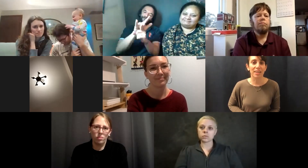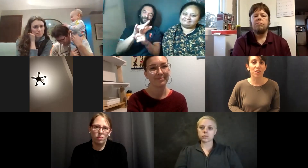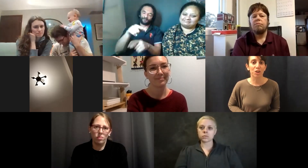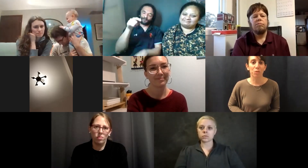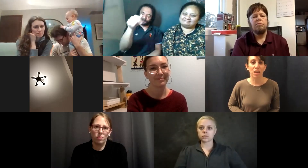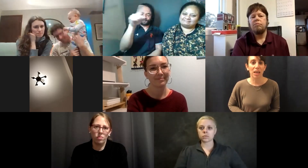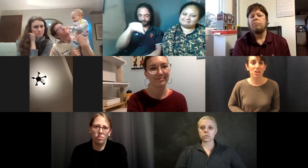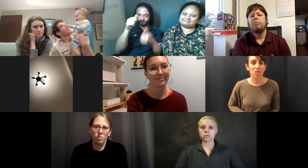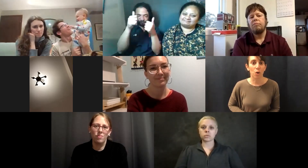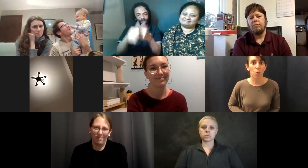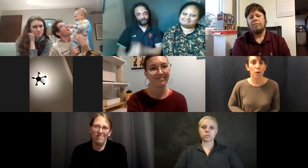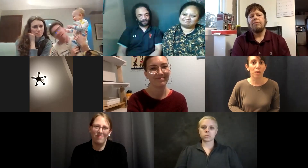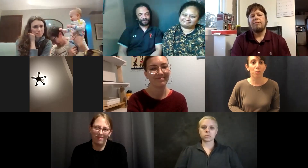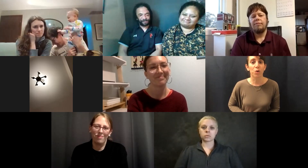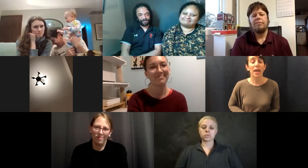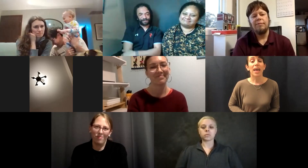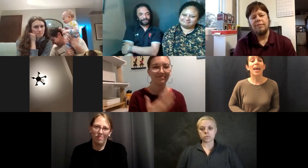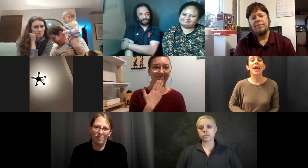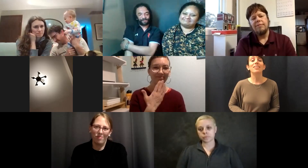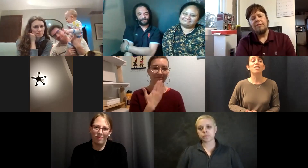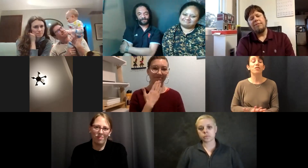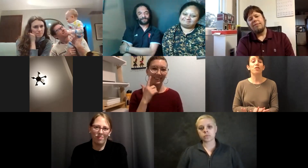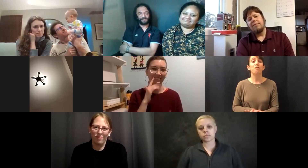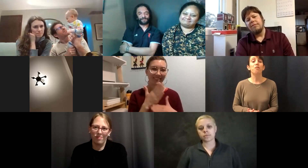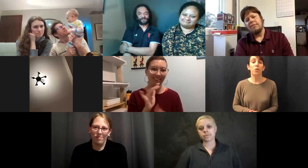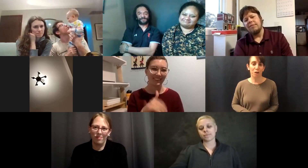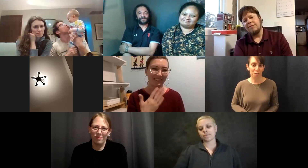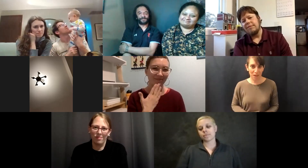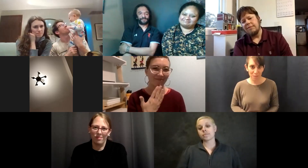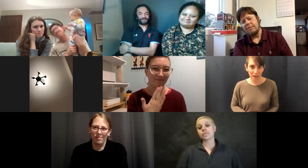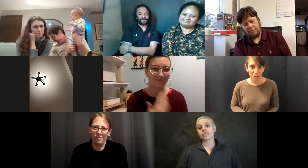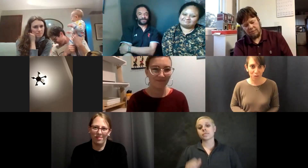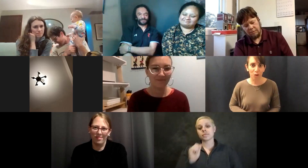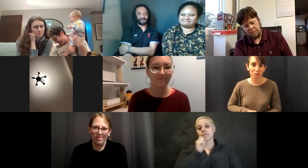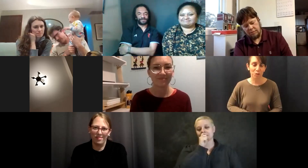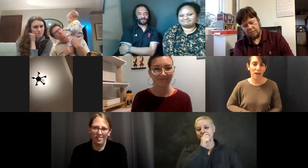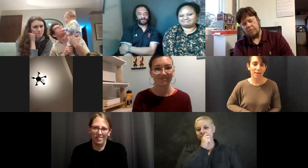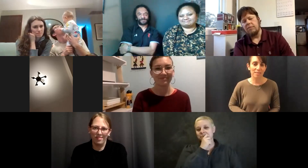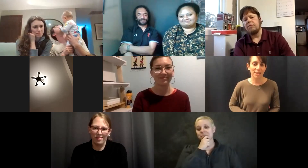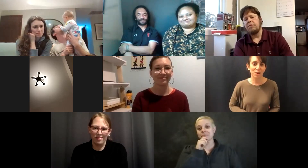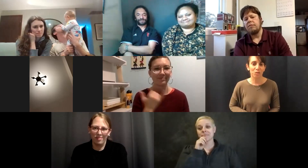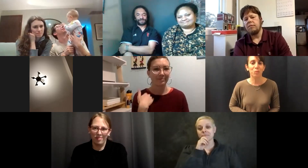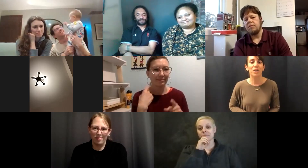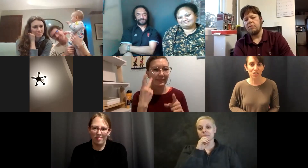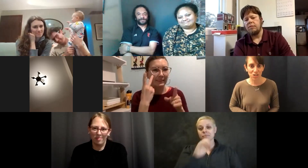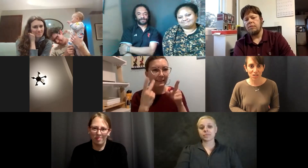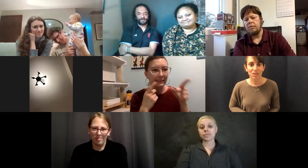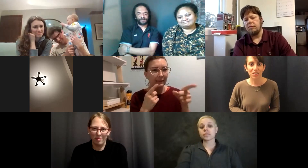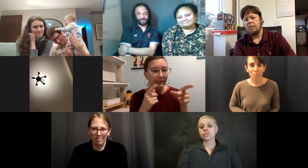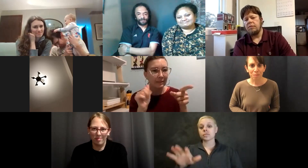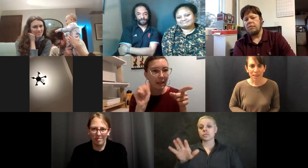and clear communication the whole way through. And I love the 4 of them. I love all of you guys. Thank you so